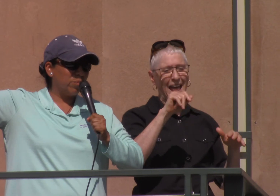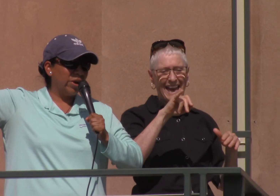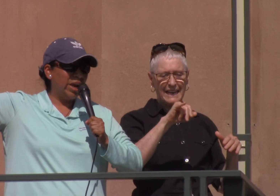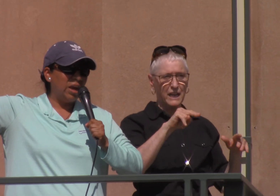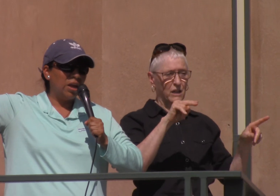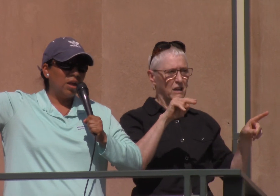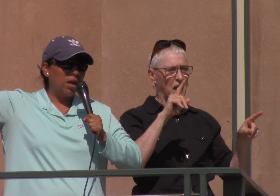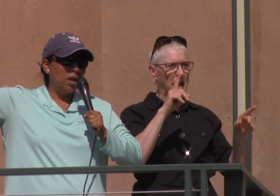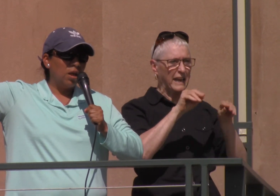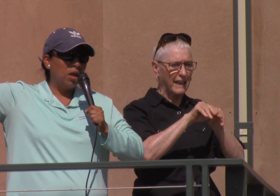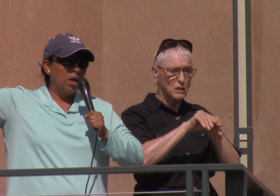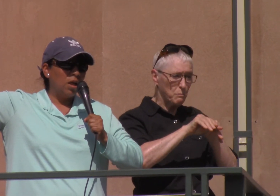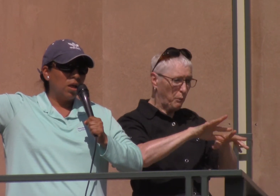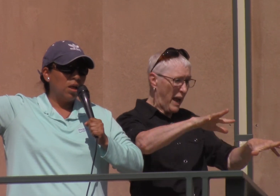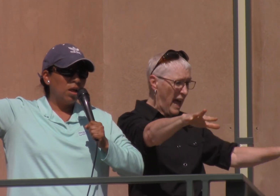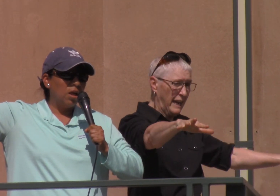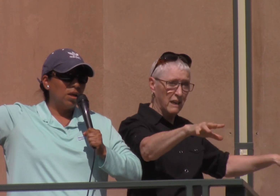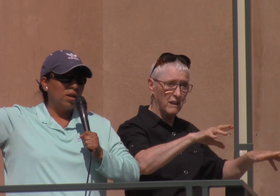that debris,